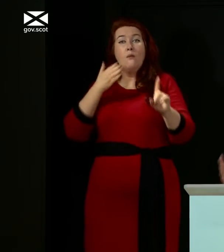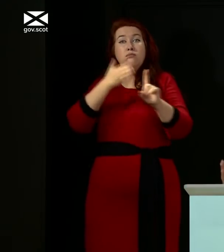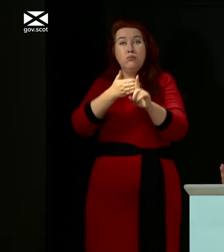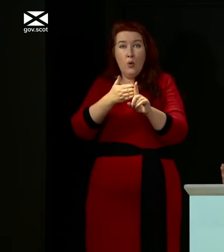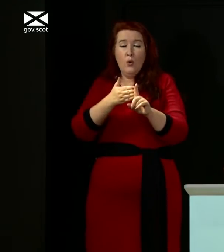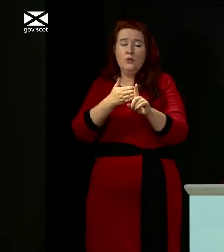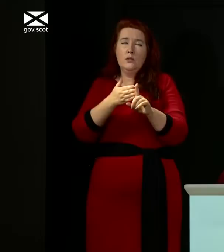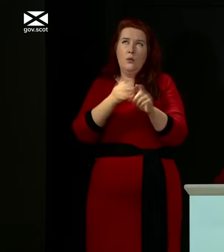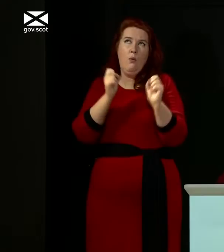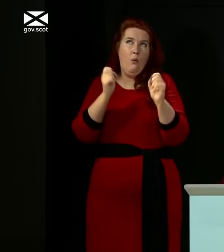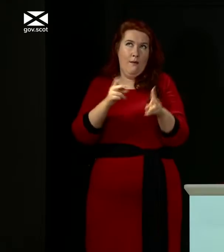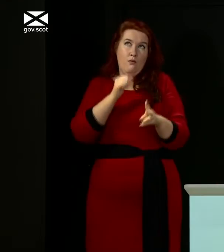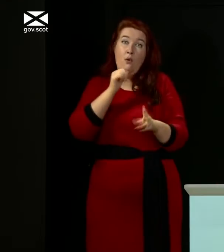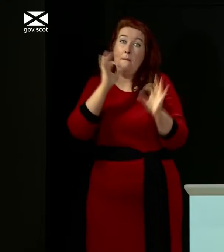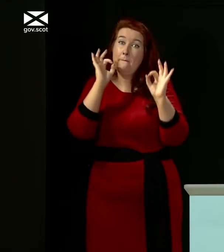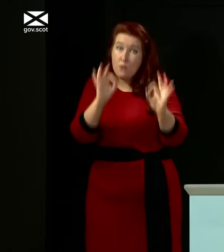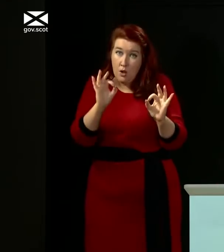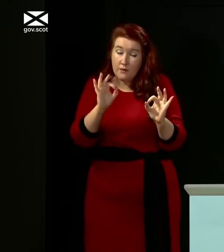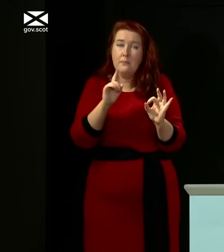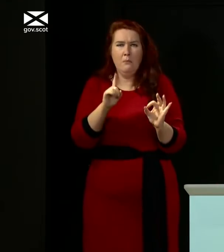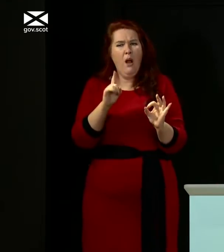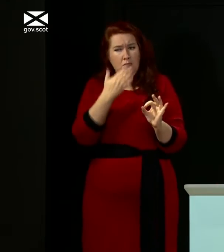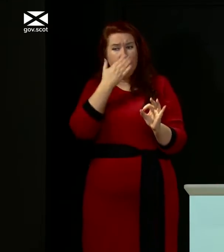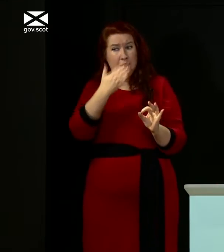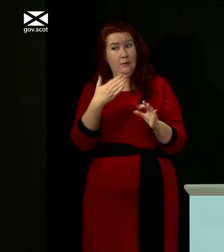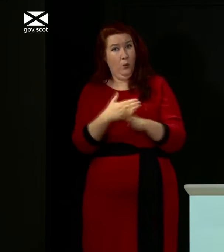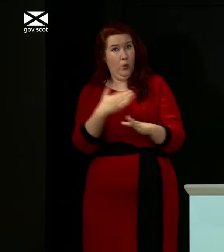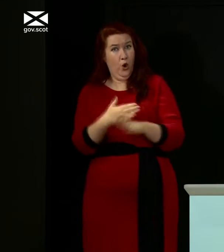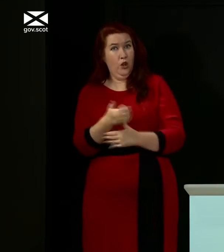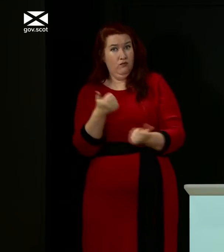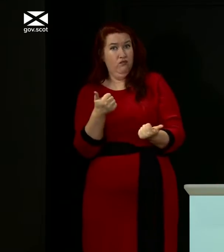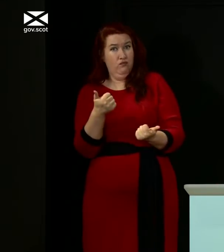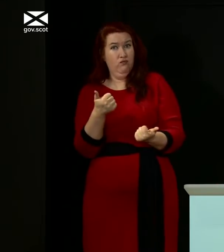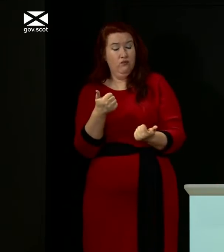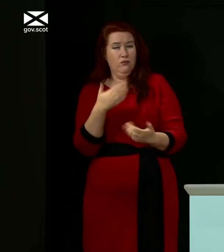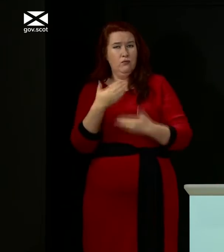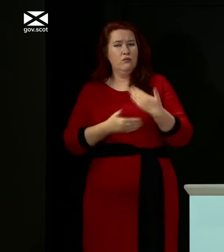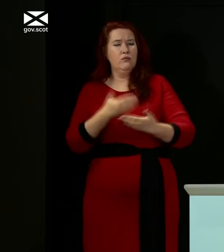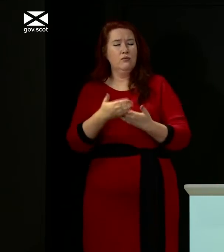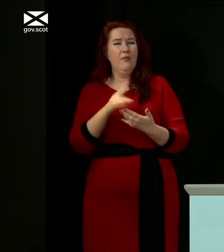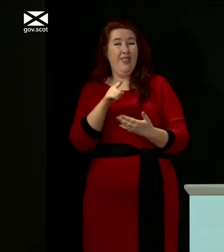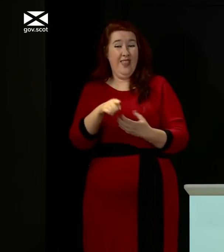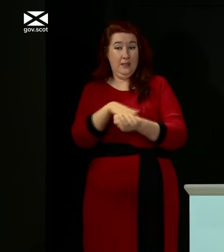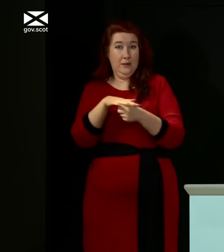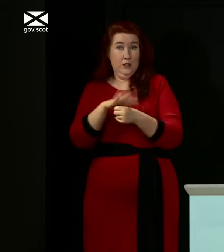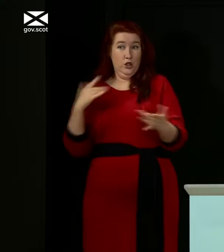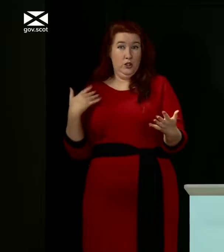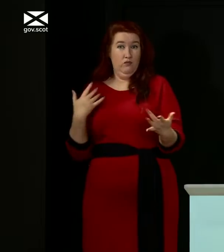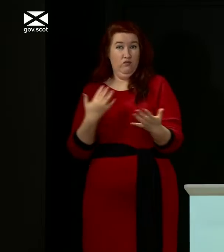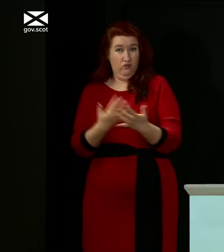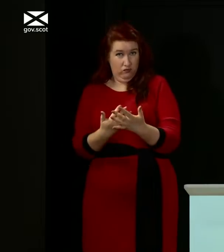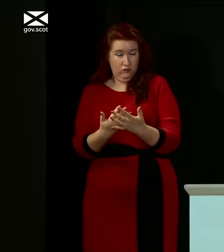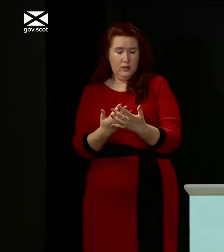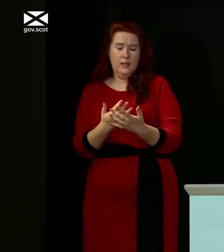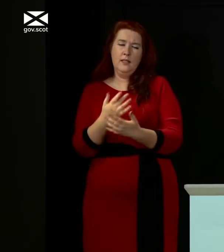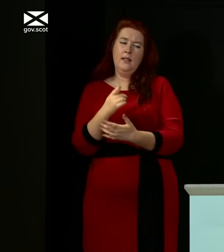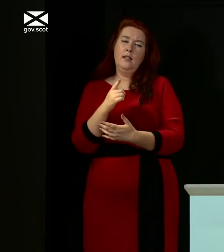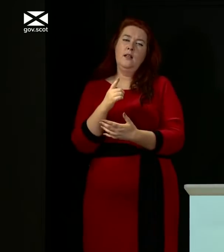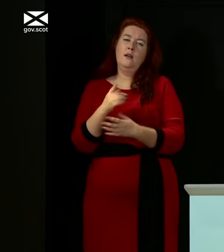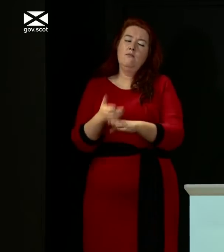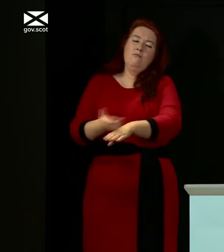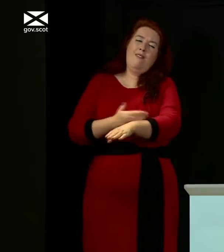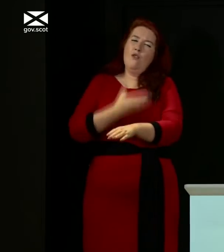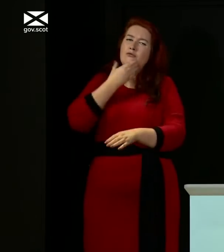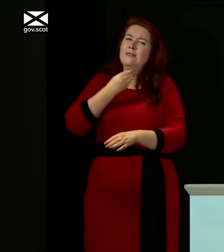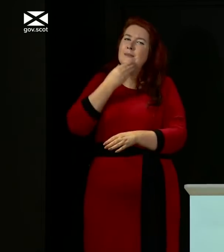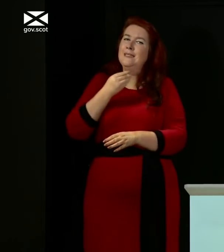while not perfect, was broadly working. And that was the position we were in. We had said before